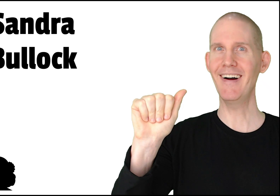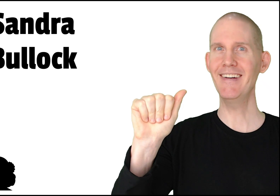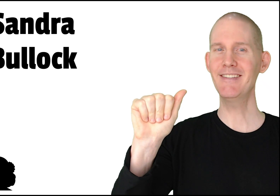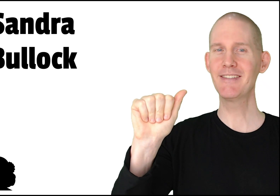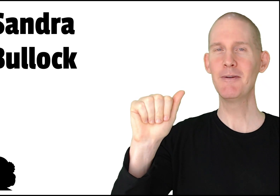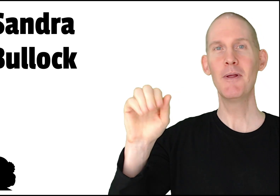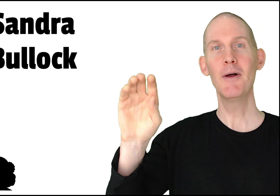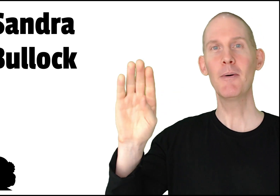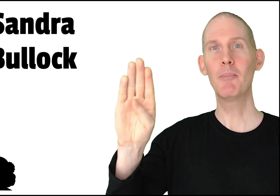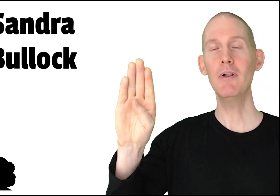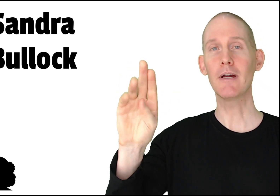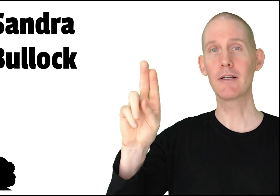pause, Bullock.